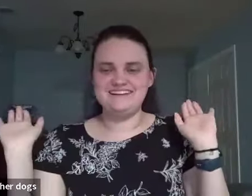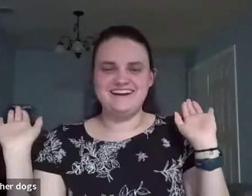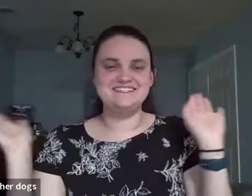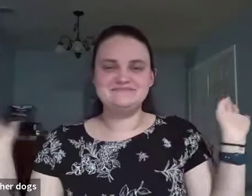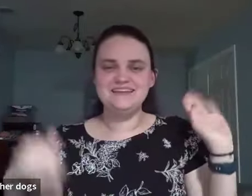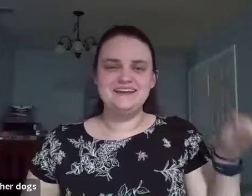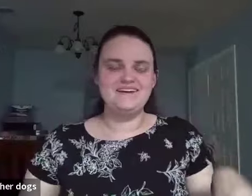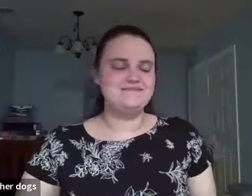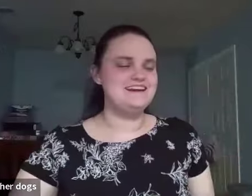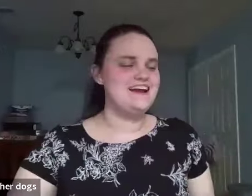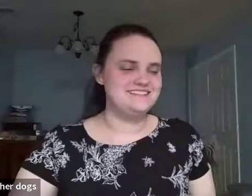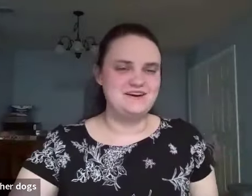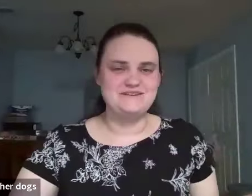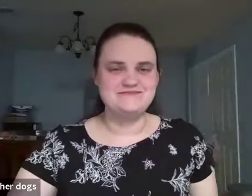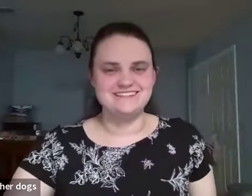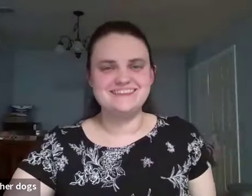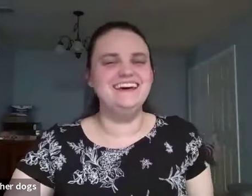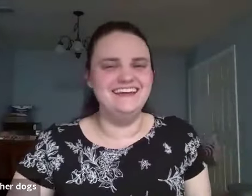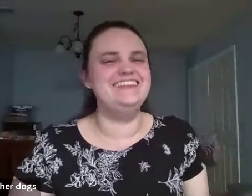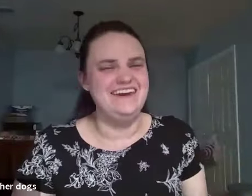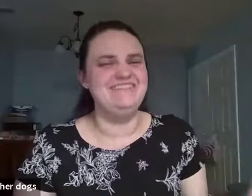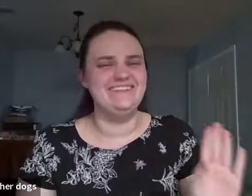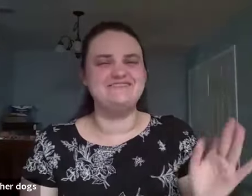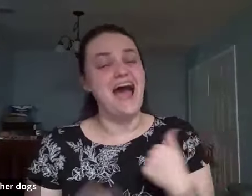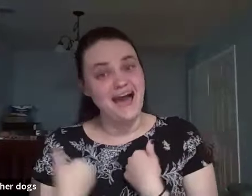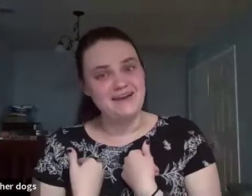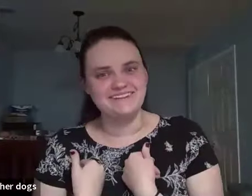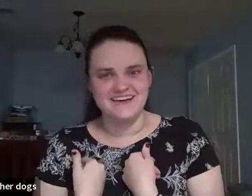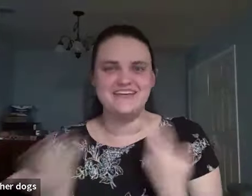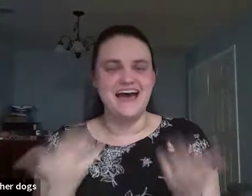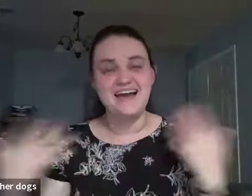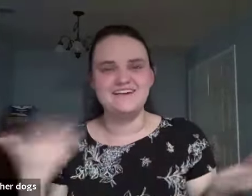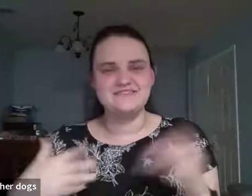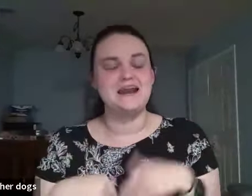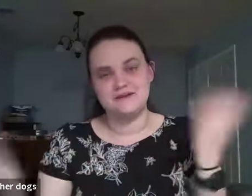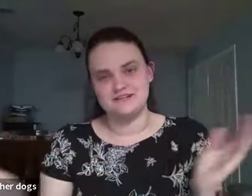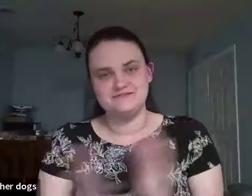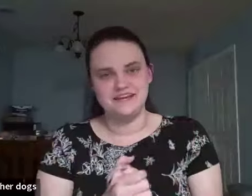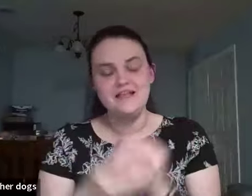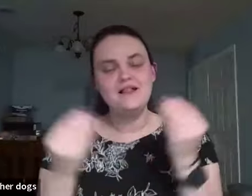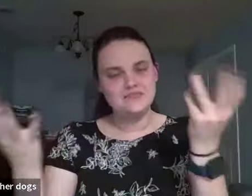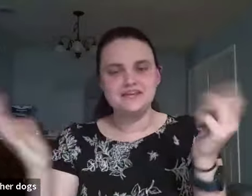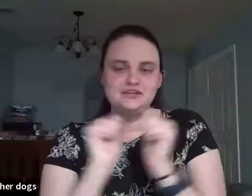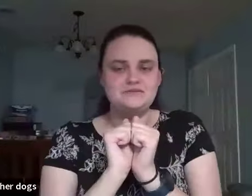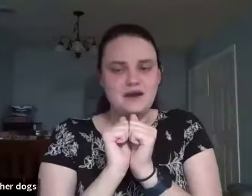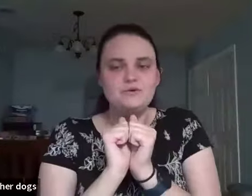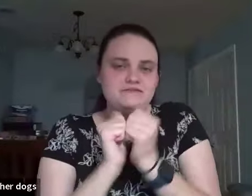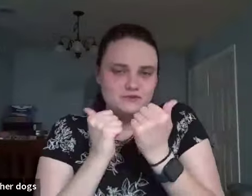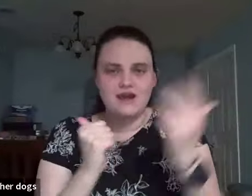my gosh. I'm going to have to tell my friends. They will love that. I will love that. I love that. I'm never going to forget it. Thank you. That will be